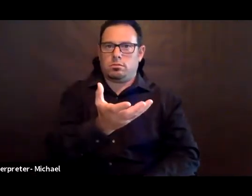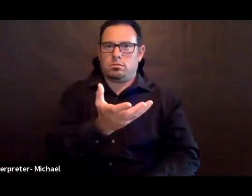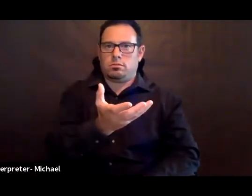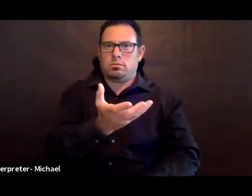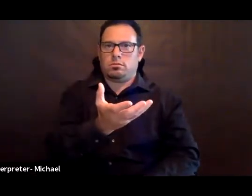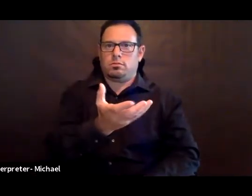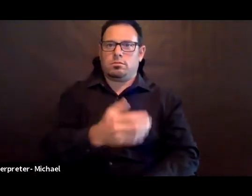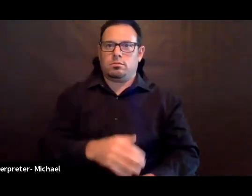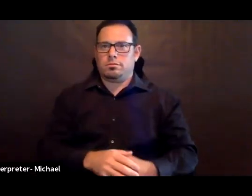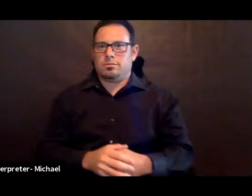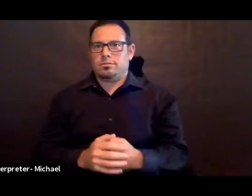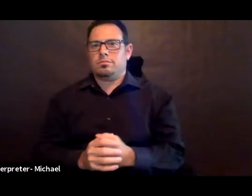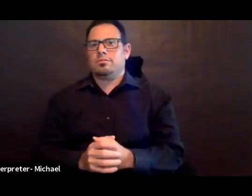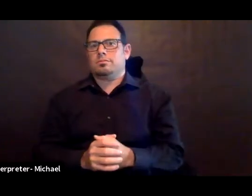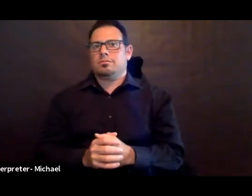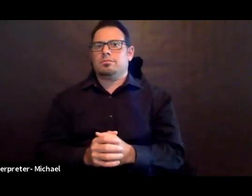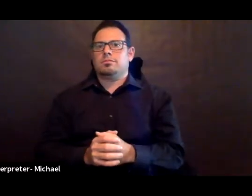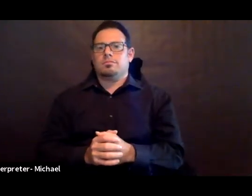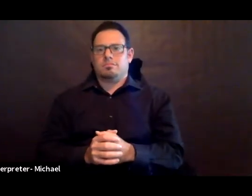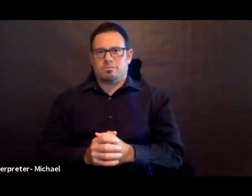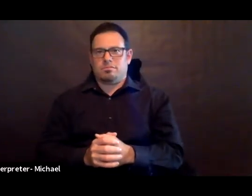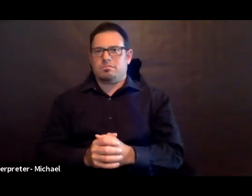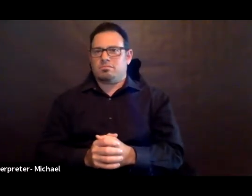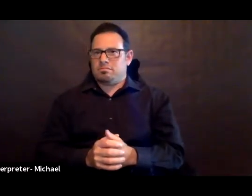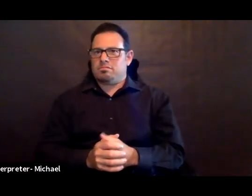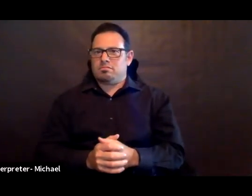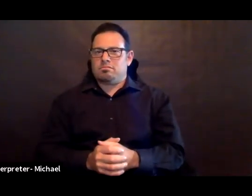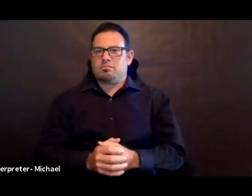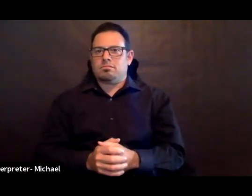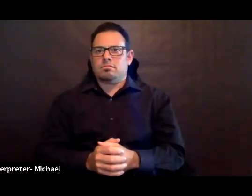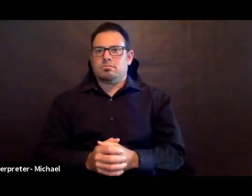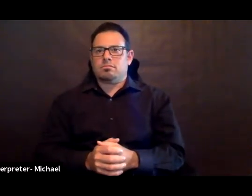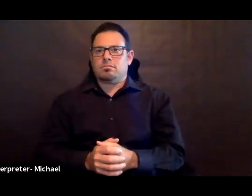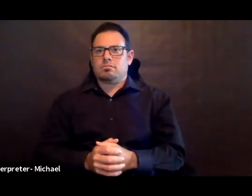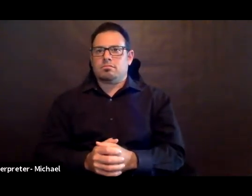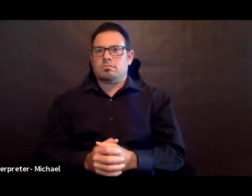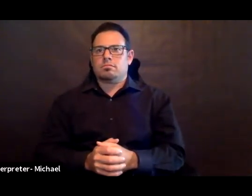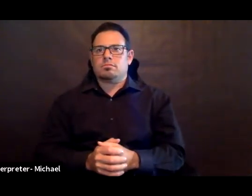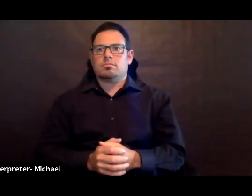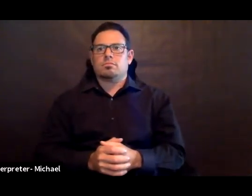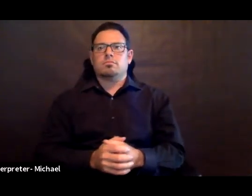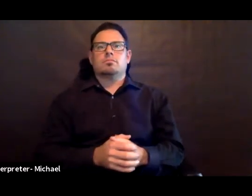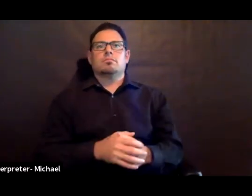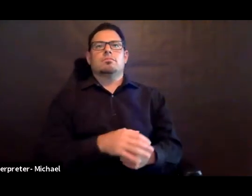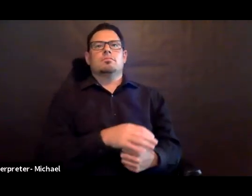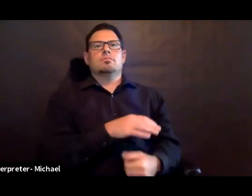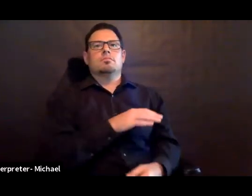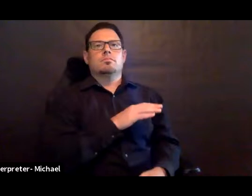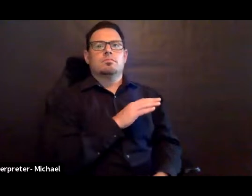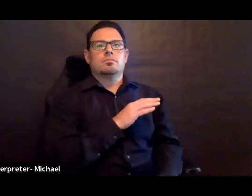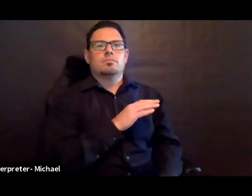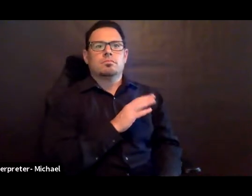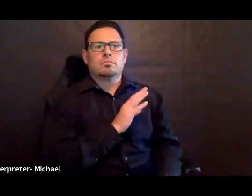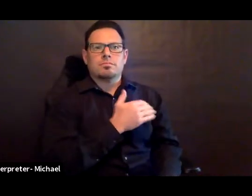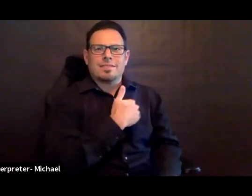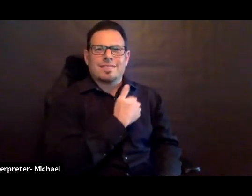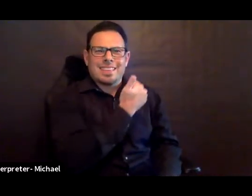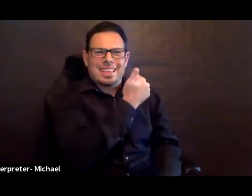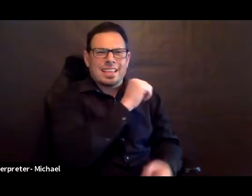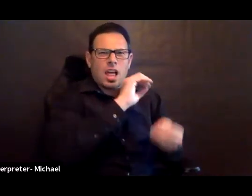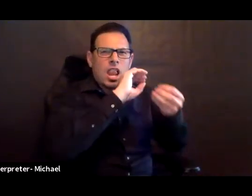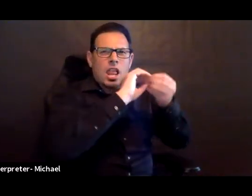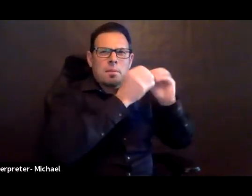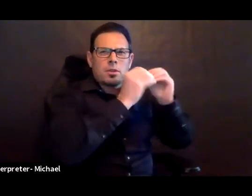answer that you would give at this point. Sure. Well, a couple of things. One is that we have not been able to order any